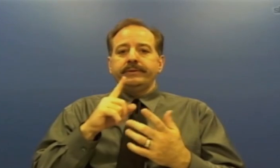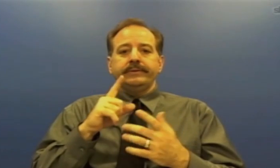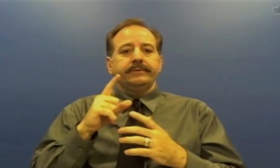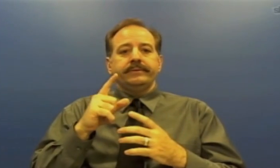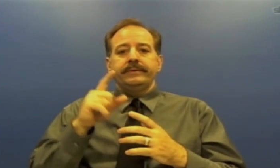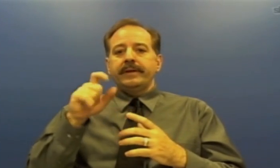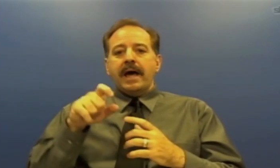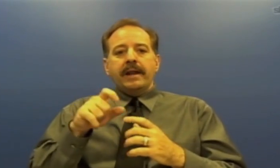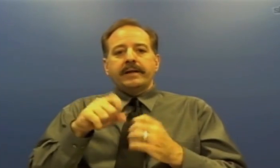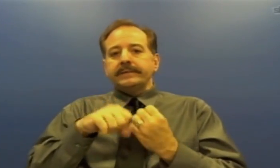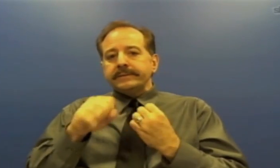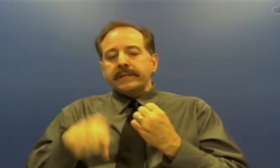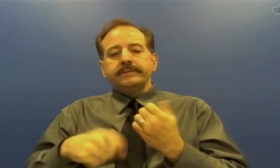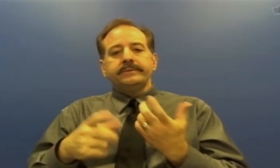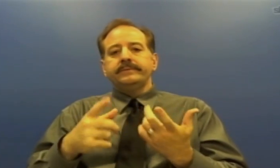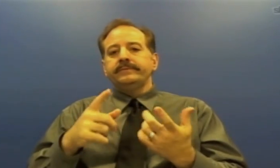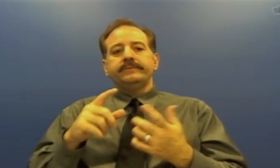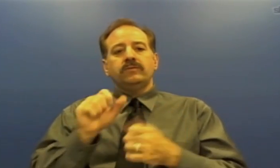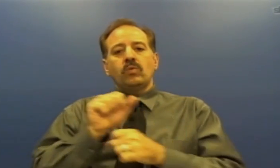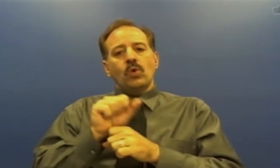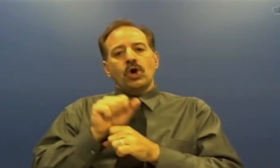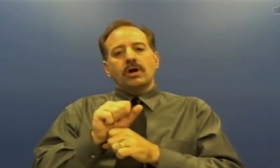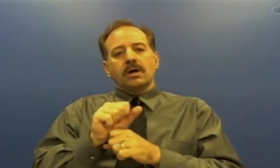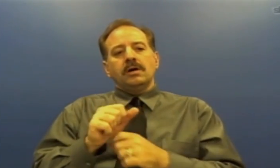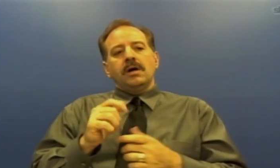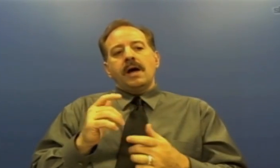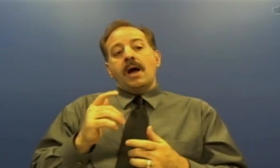also another way to provide services.